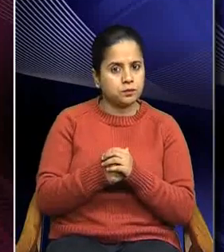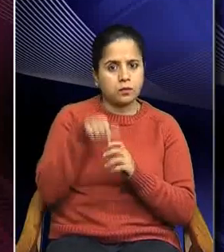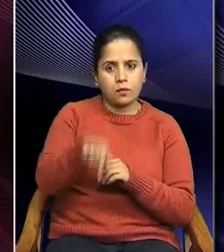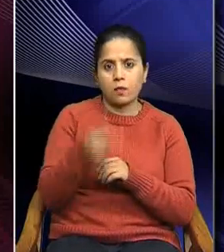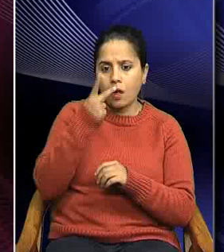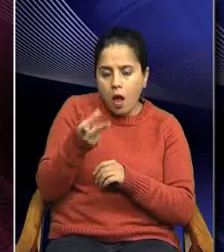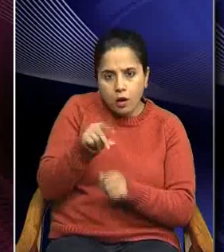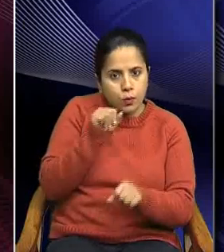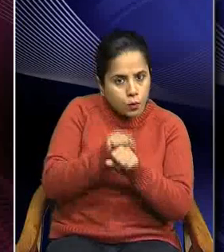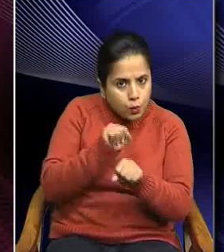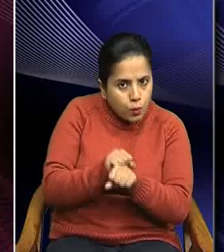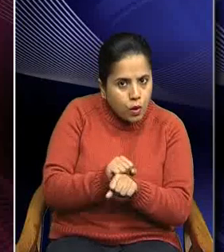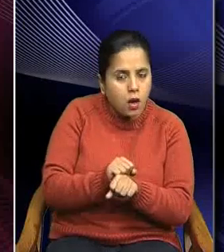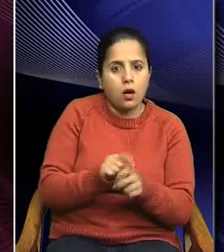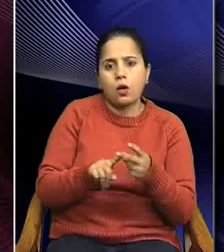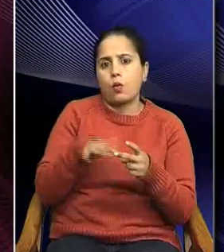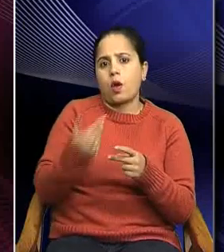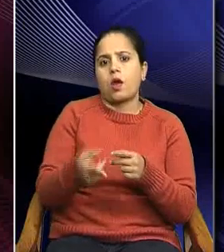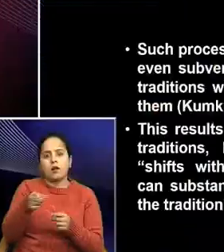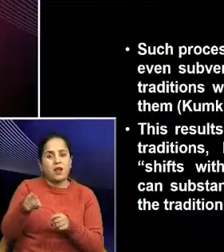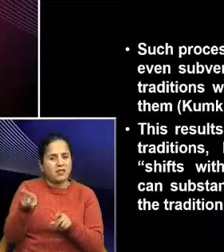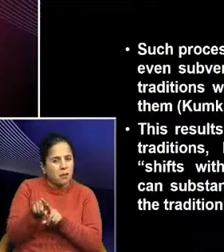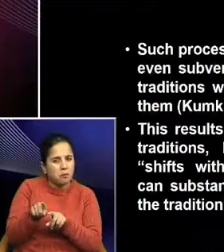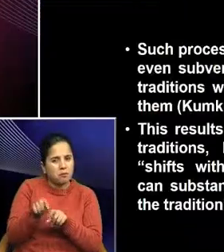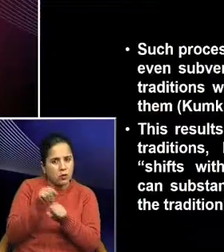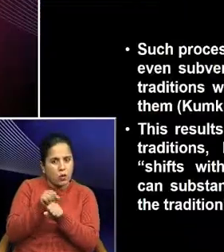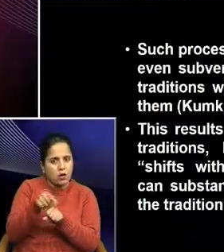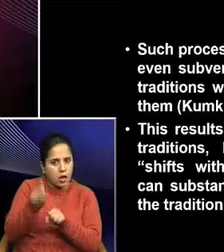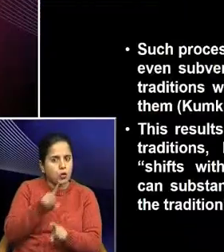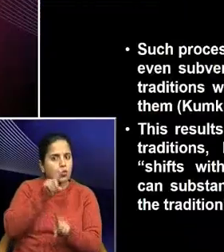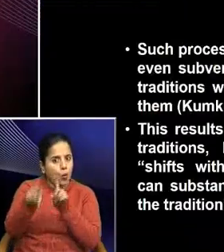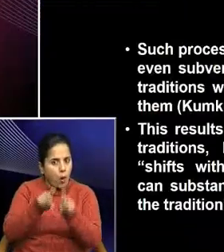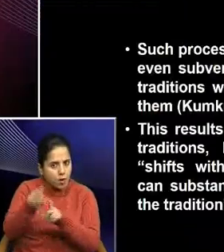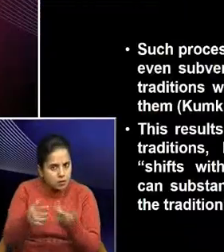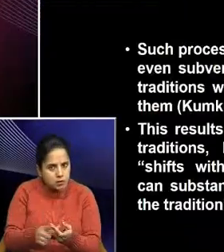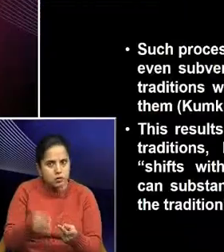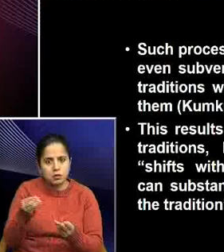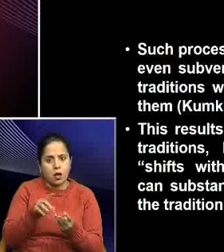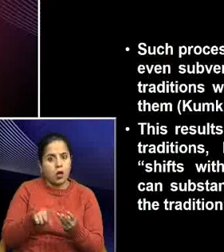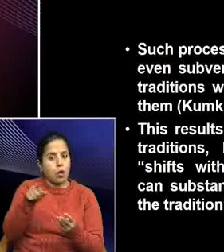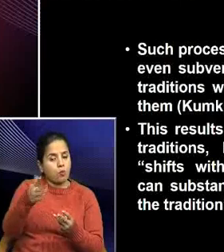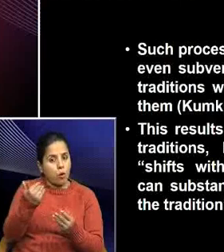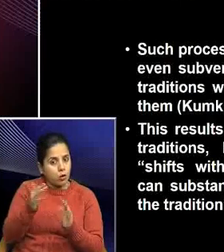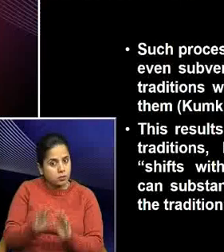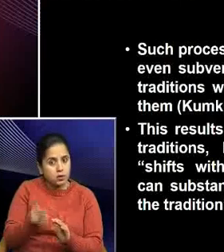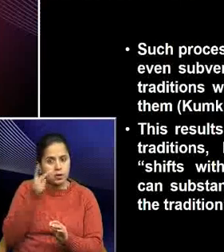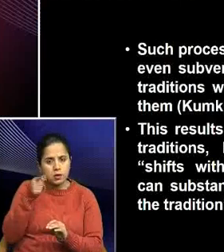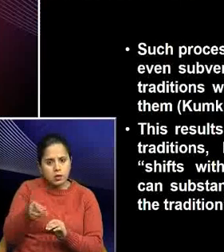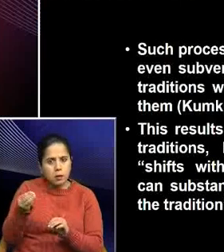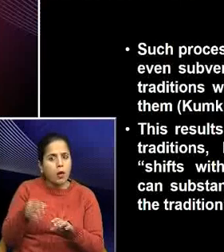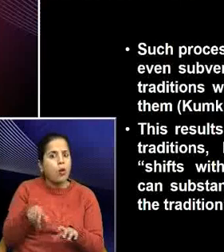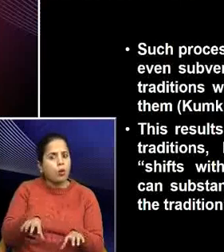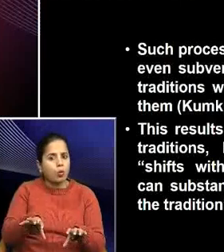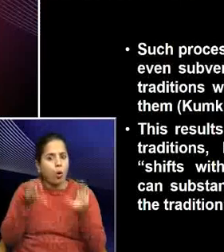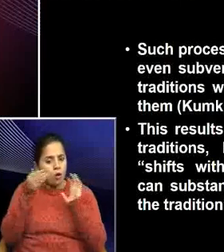rework, such processes question, and such processes at times even subvert specific constituents